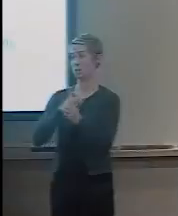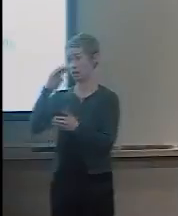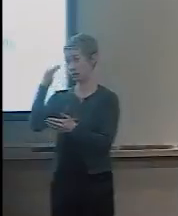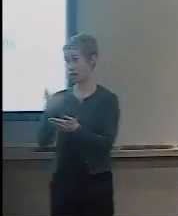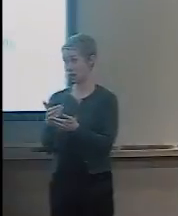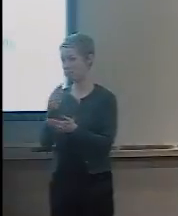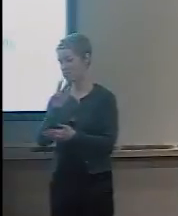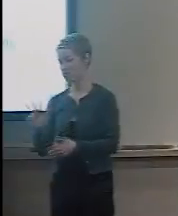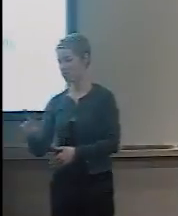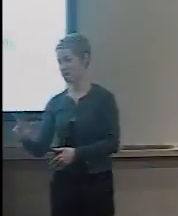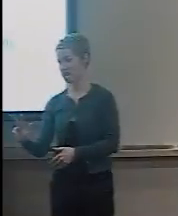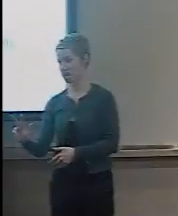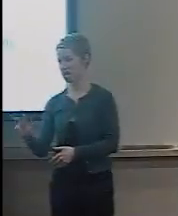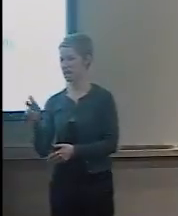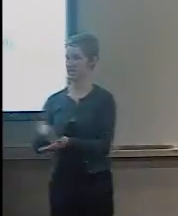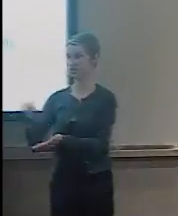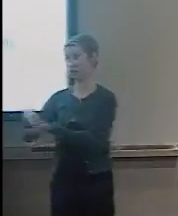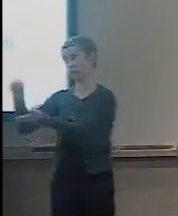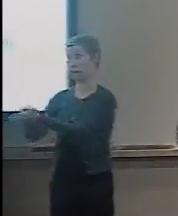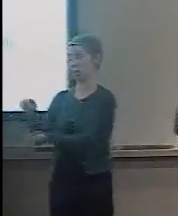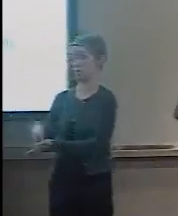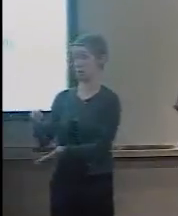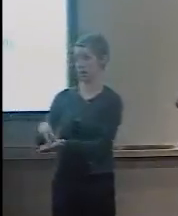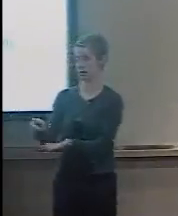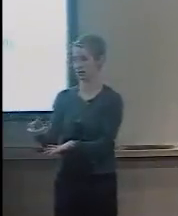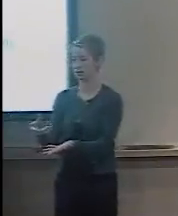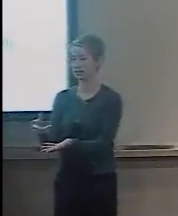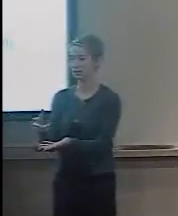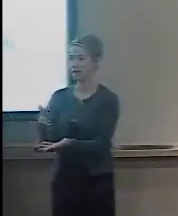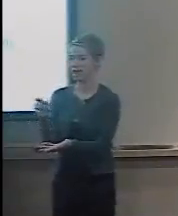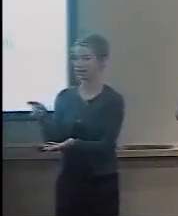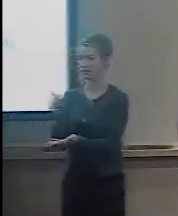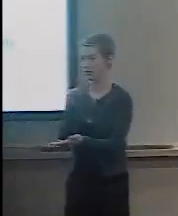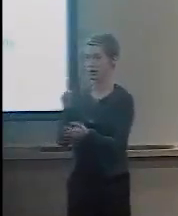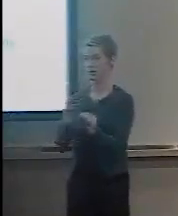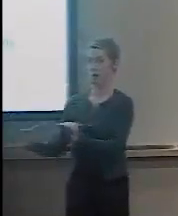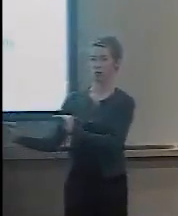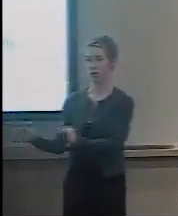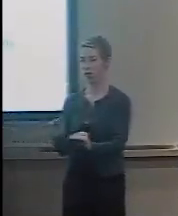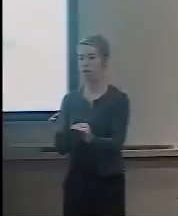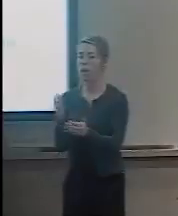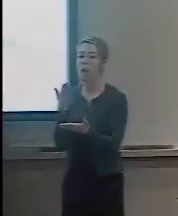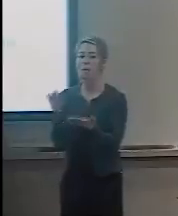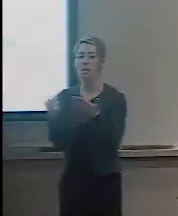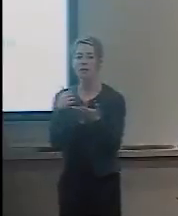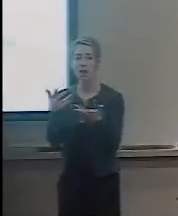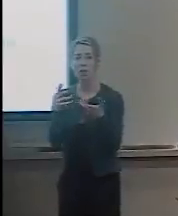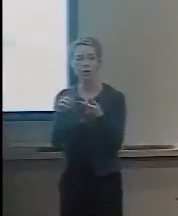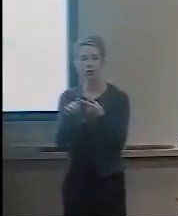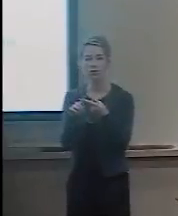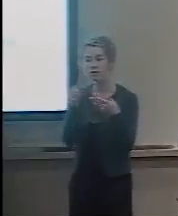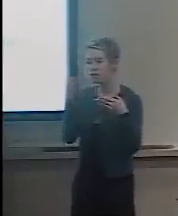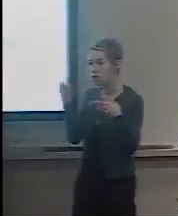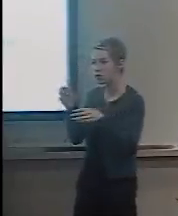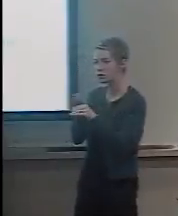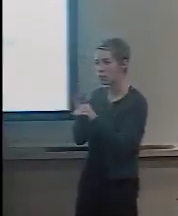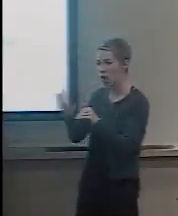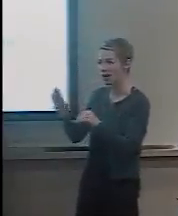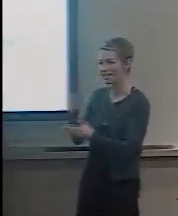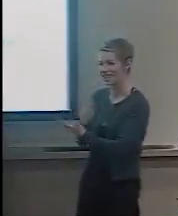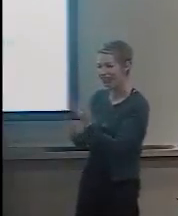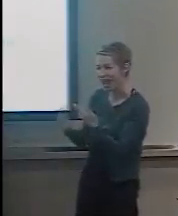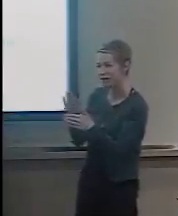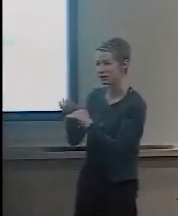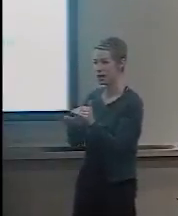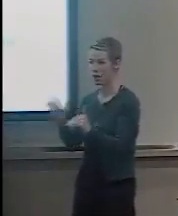who's 3 and he's jumping all over the place and he's very mobile, maybe I want to focus more on his hands more than on